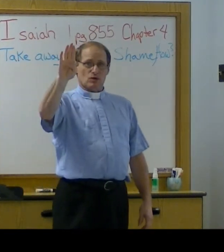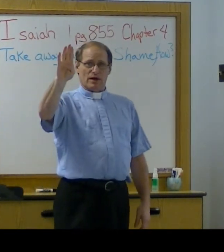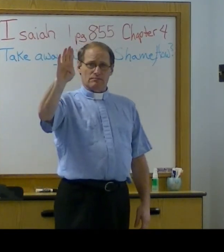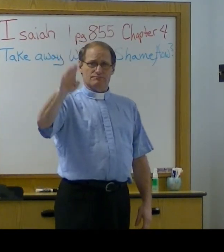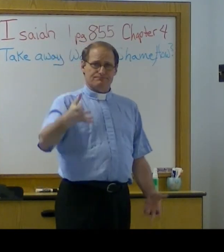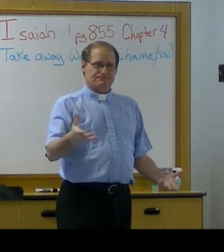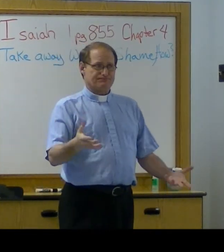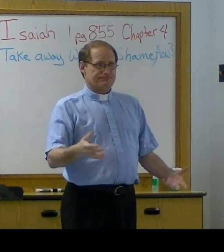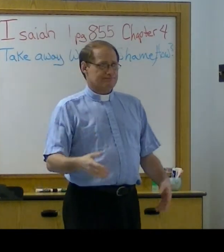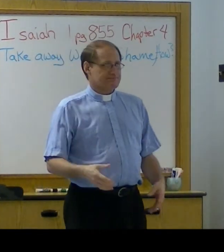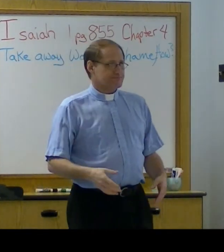right?